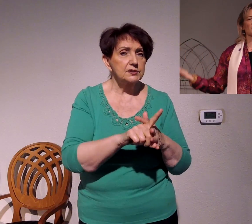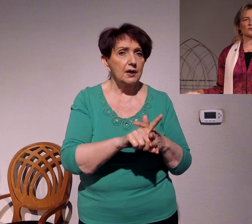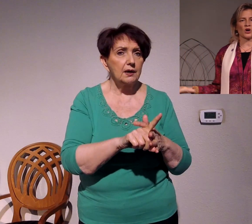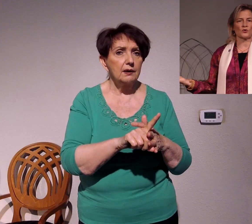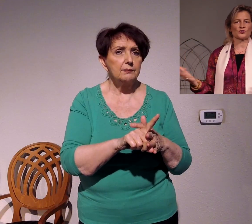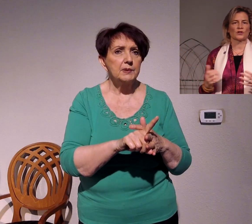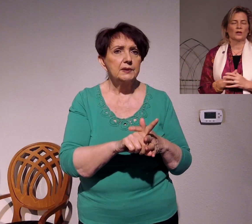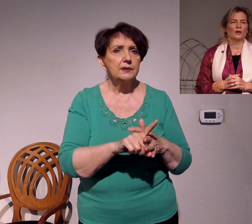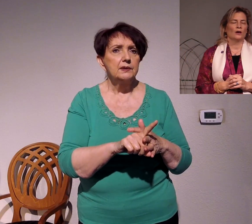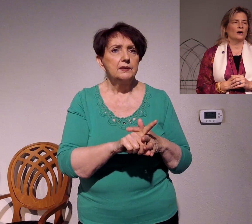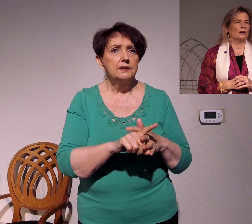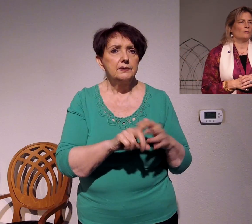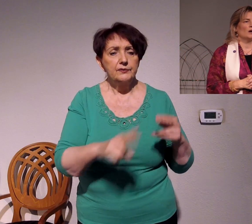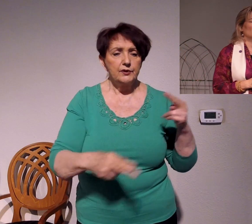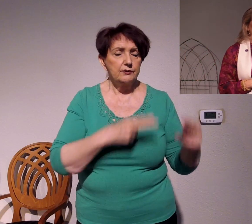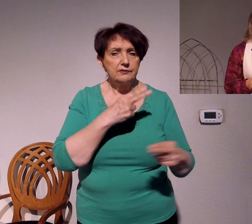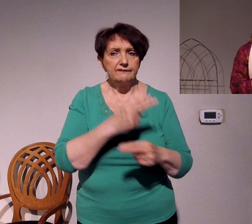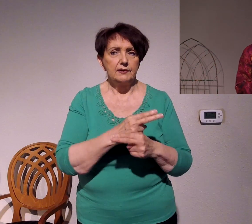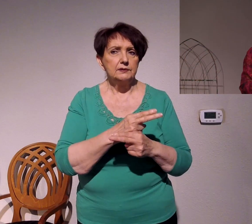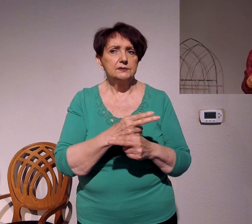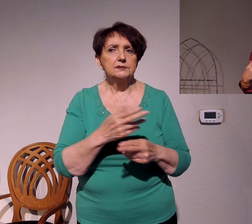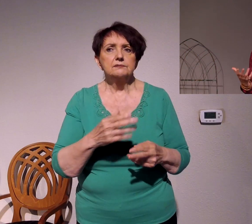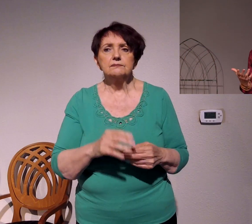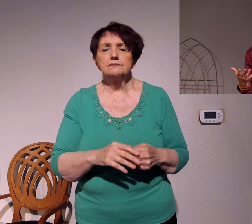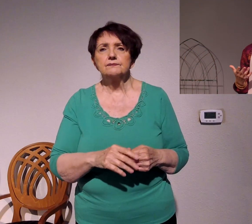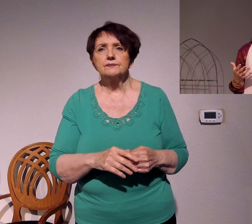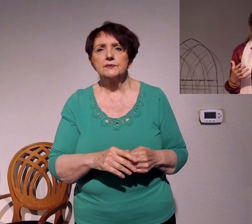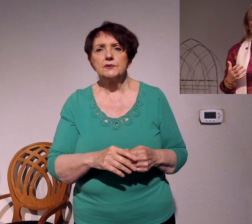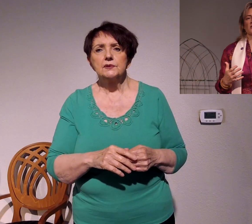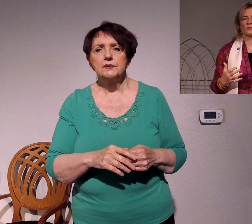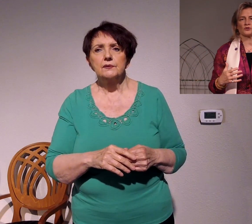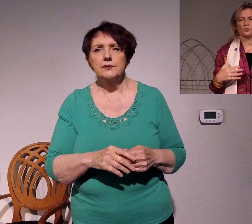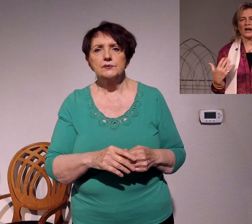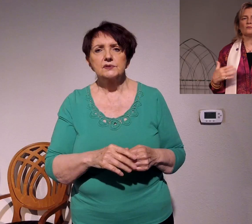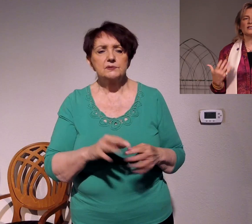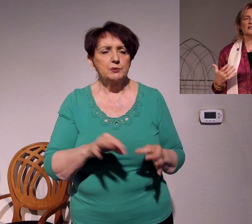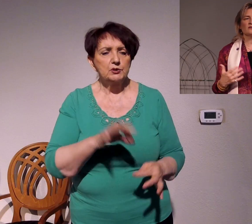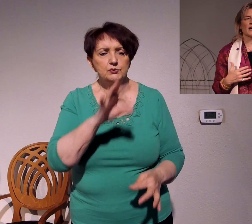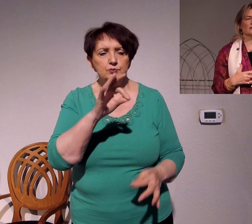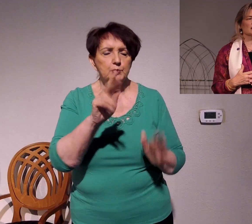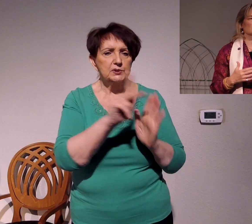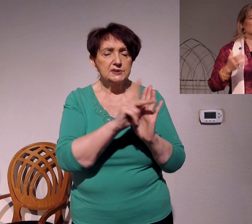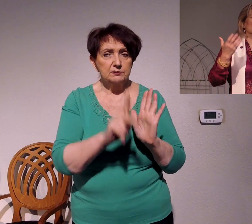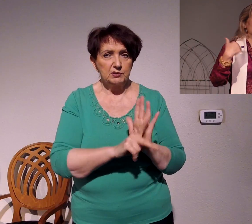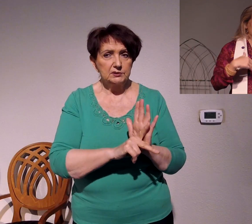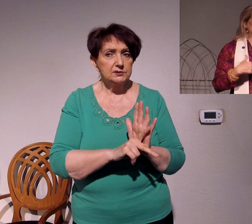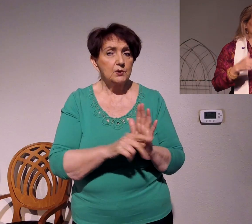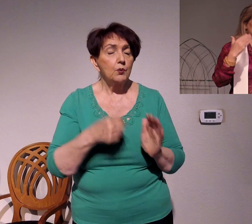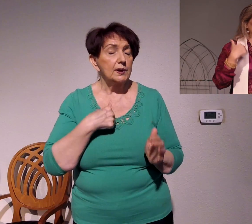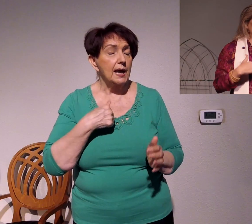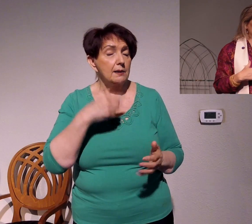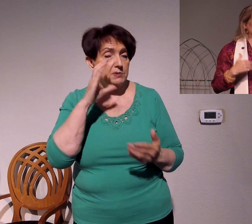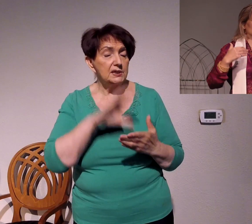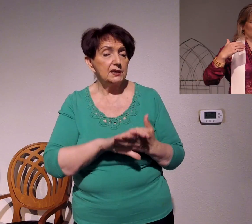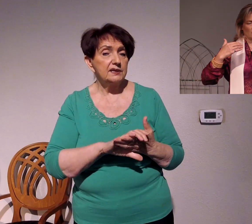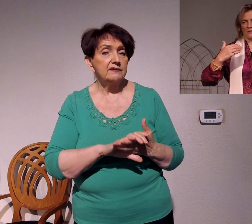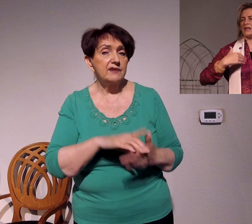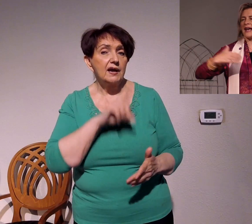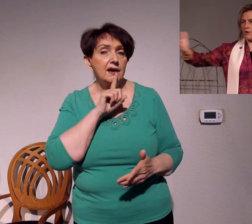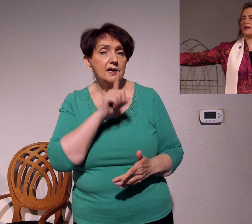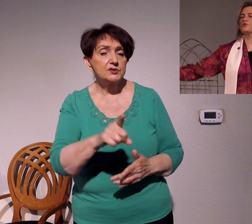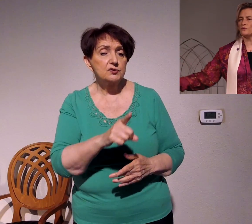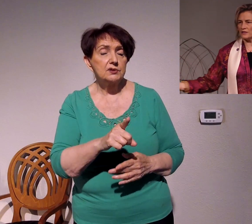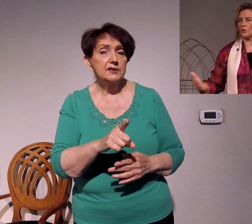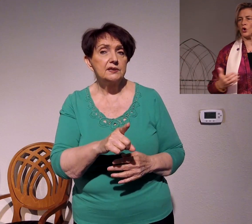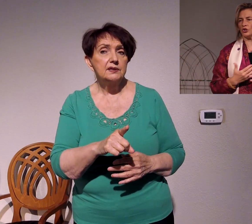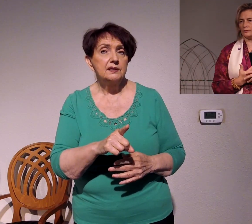this cosmos, those wonderful spiritual principles, what I believe about this actually does mean